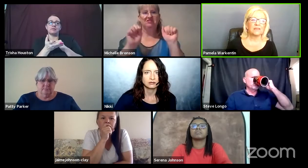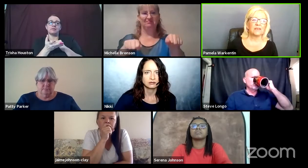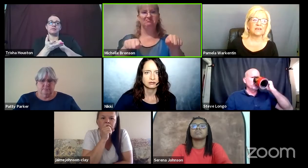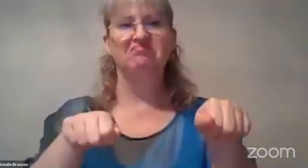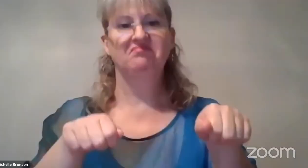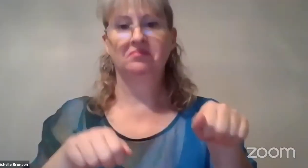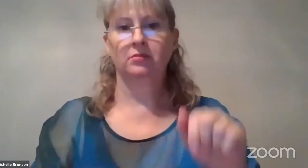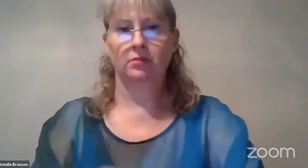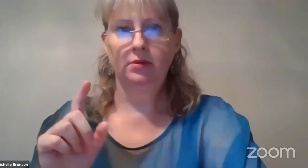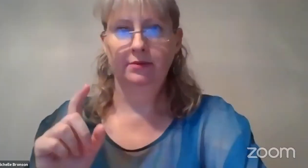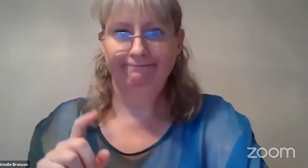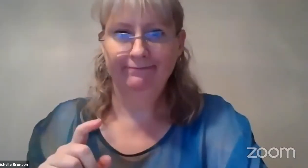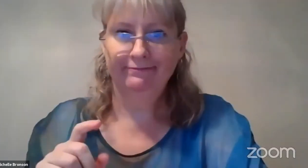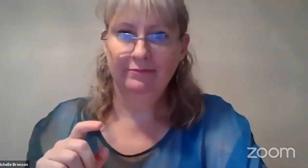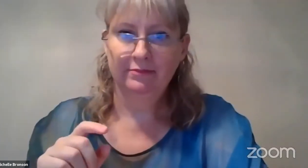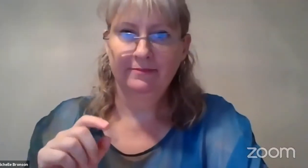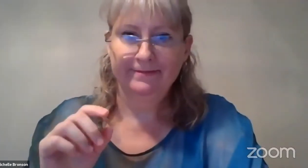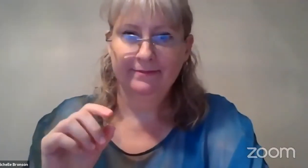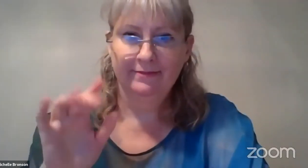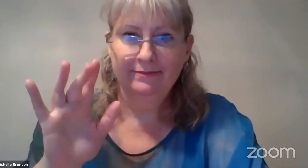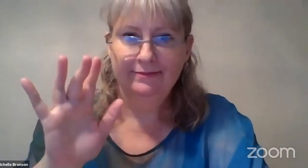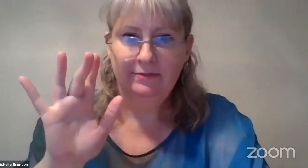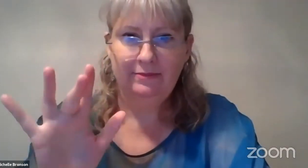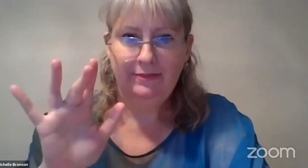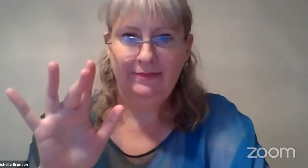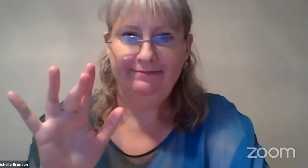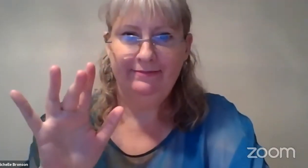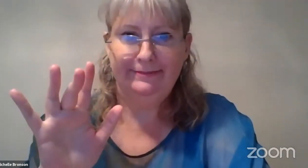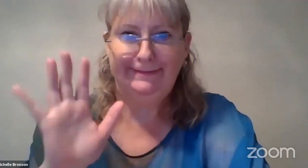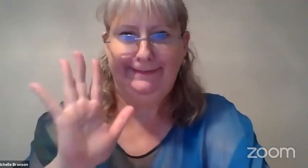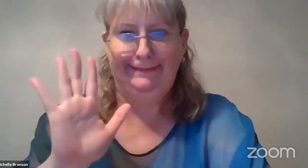the Giving Tuesday campaign. Do you want to move to that?